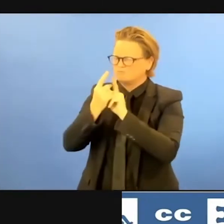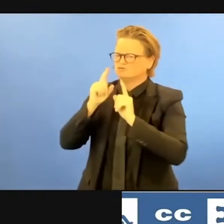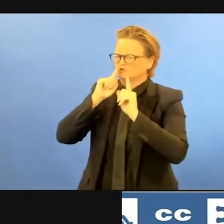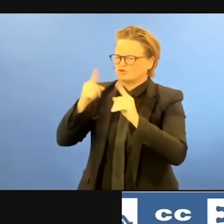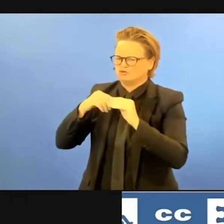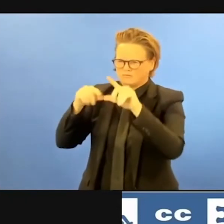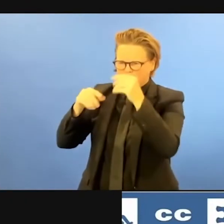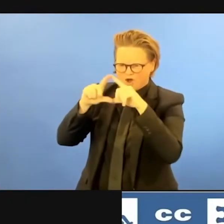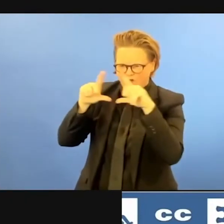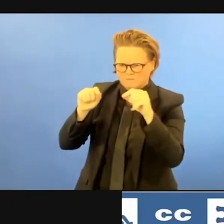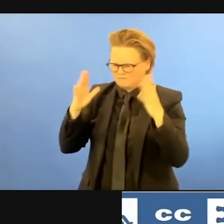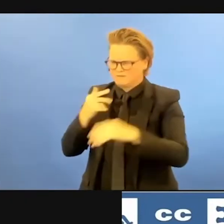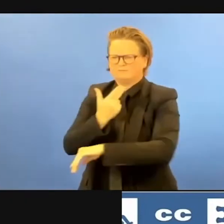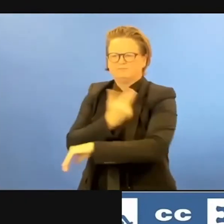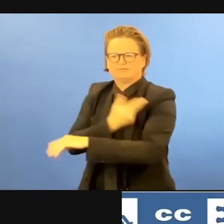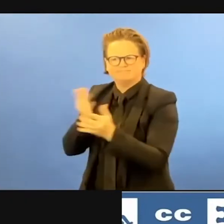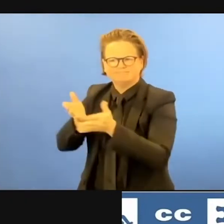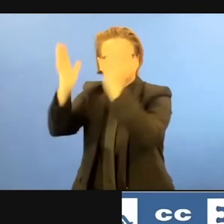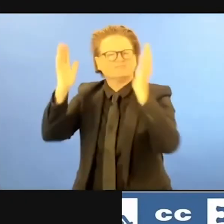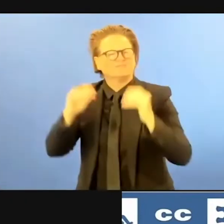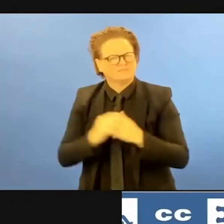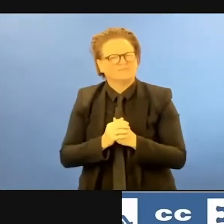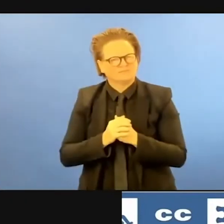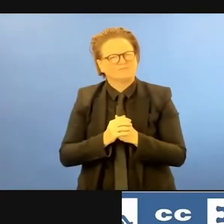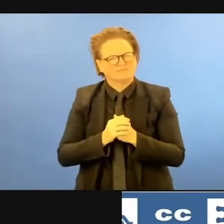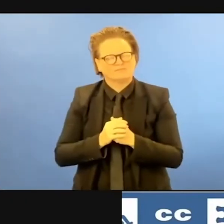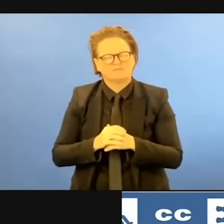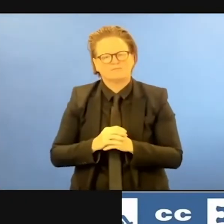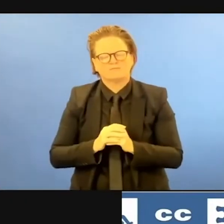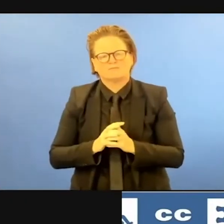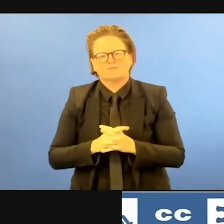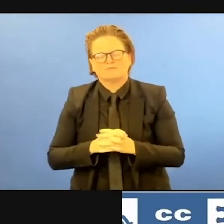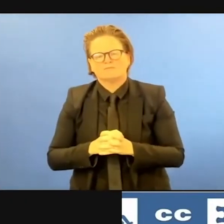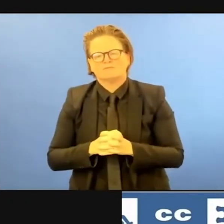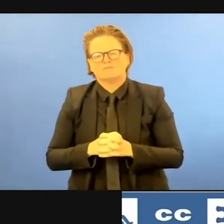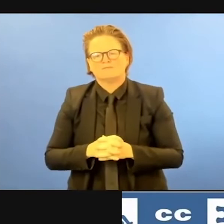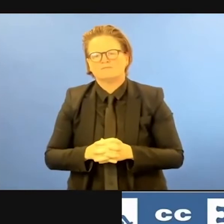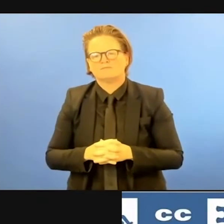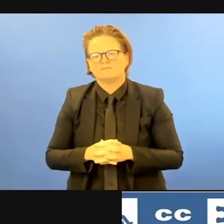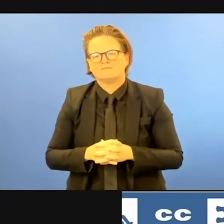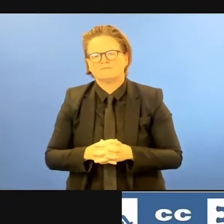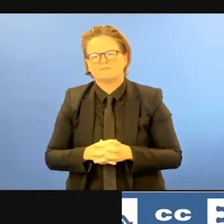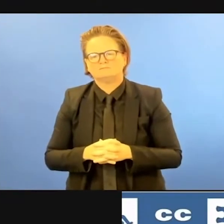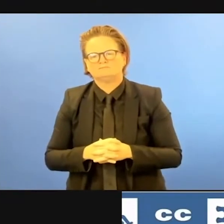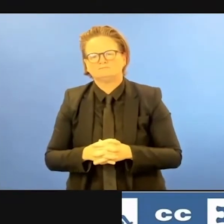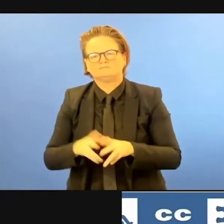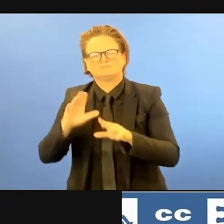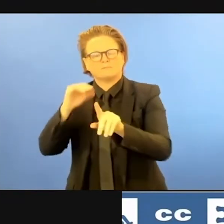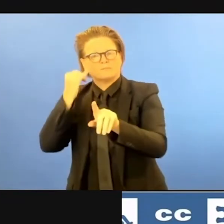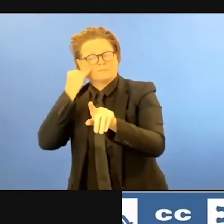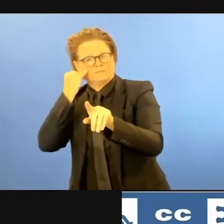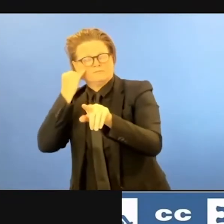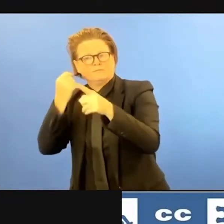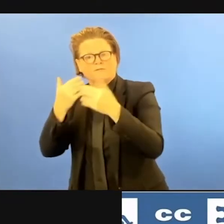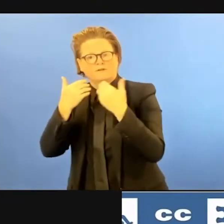work that out. If for whatever reason, as you're scheduling your vaccine appointment, if that is not working,